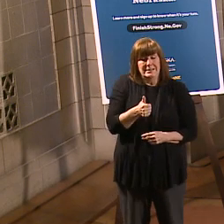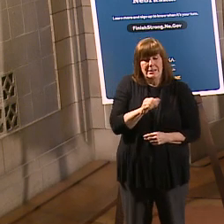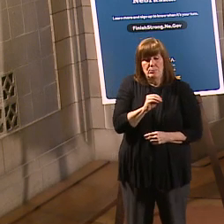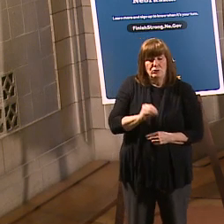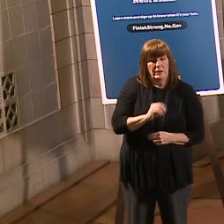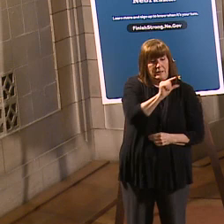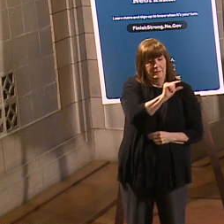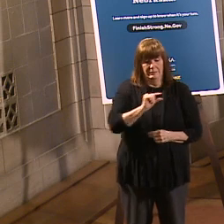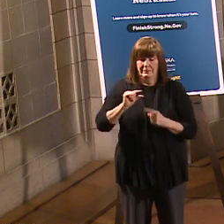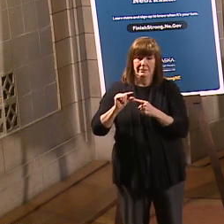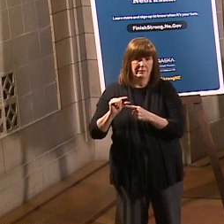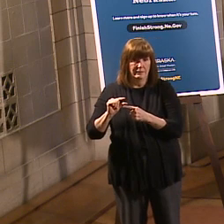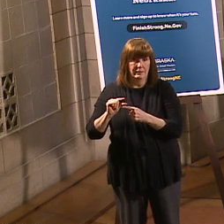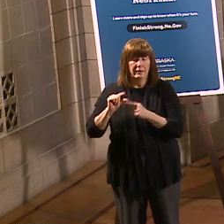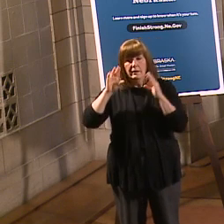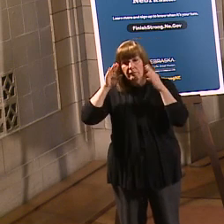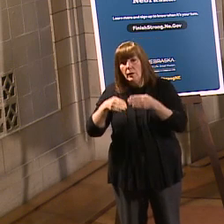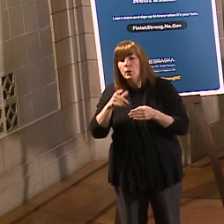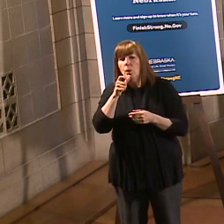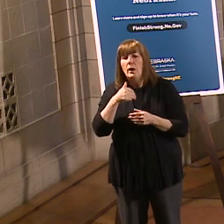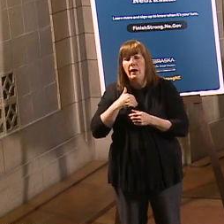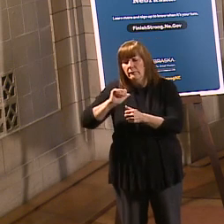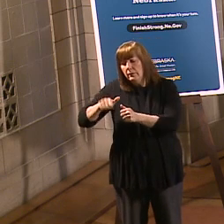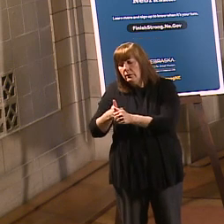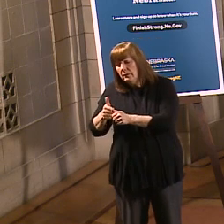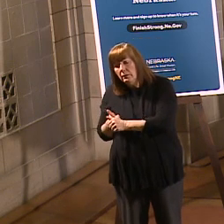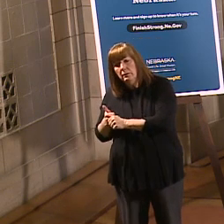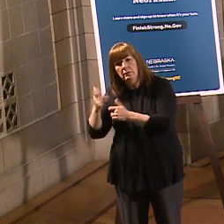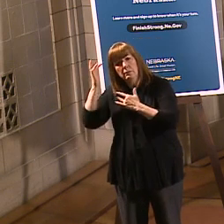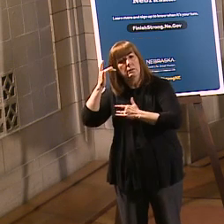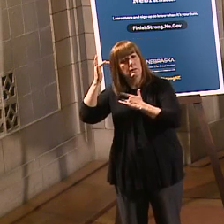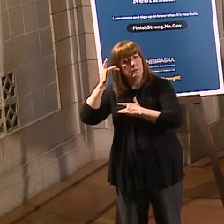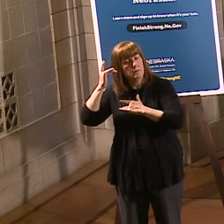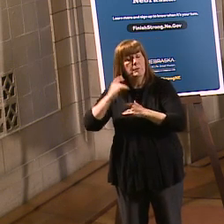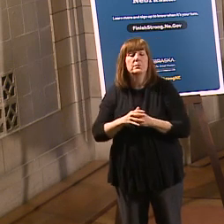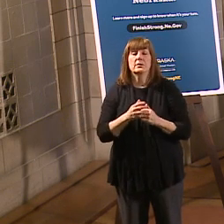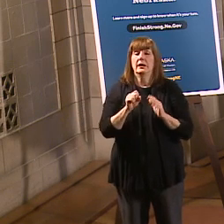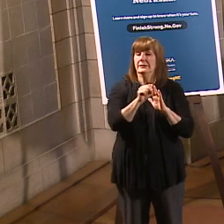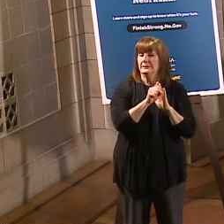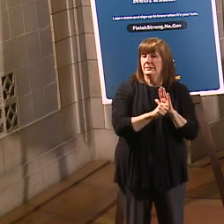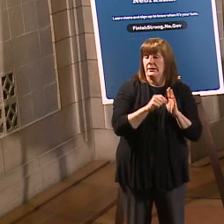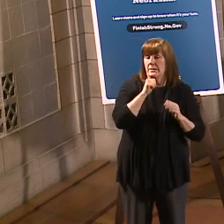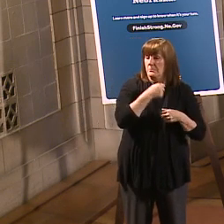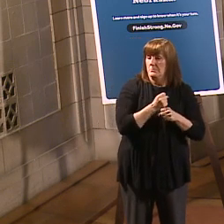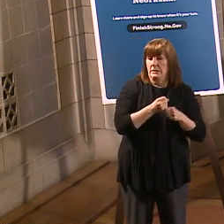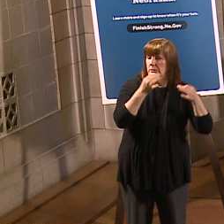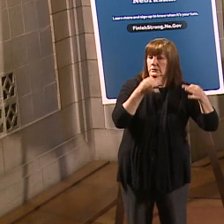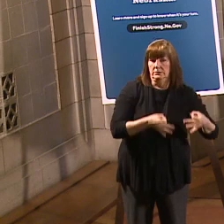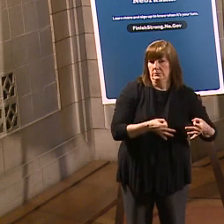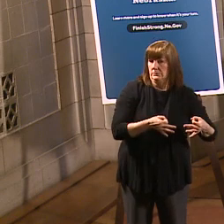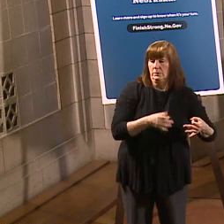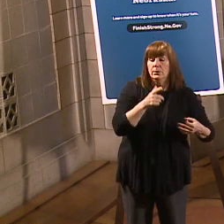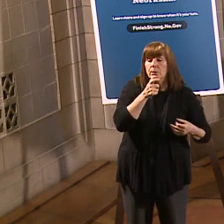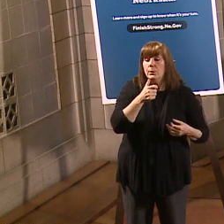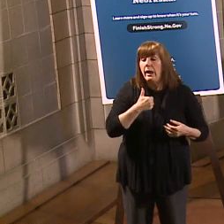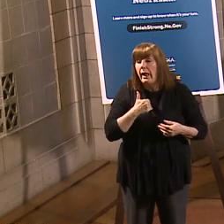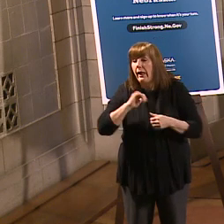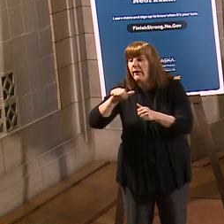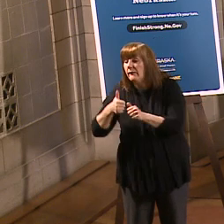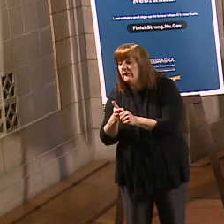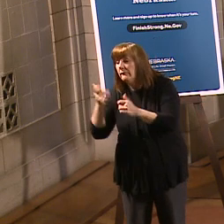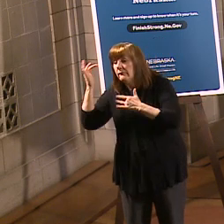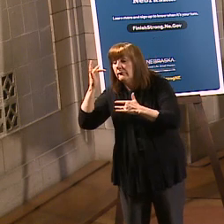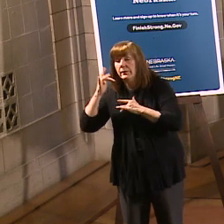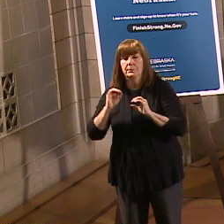to focus on folks who have underlying health conditions. Now, the state is not going to be making determinations about those underlying health